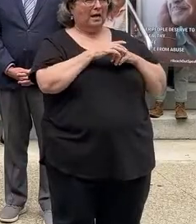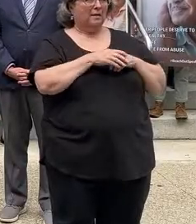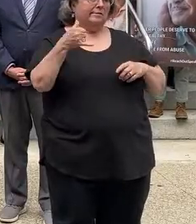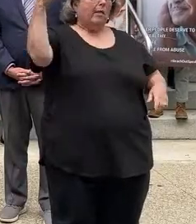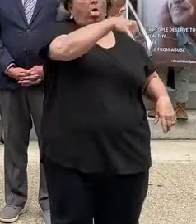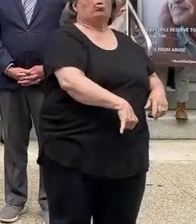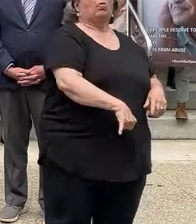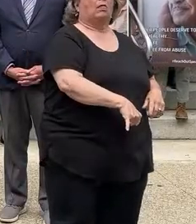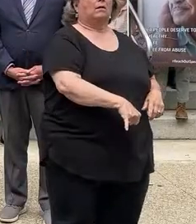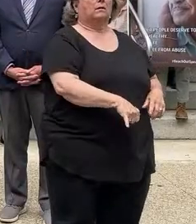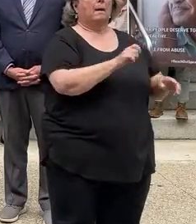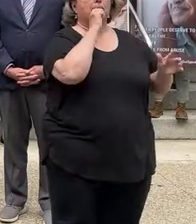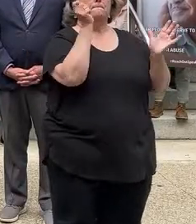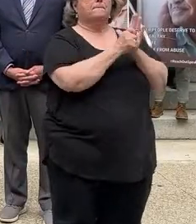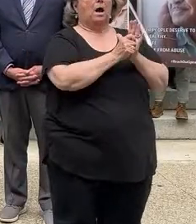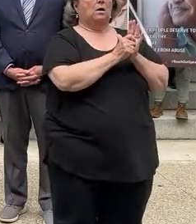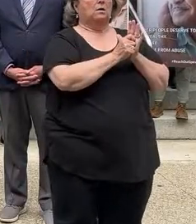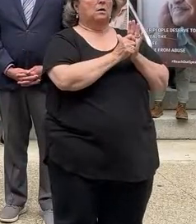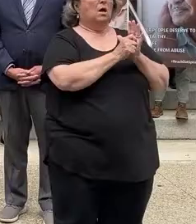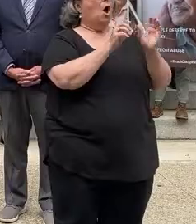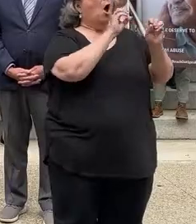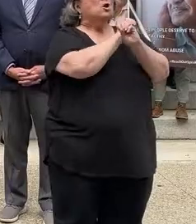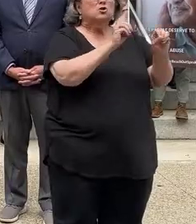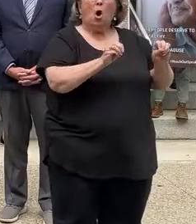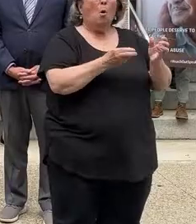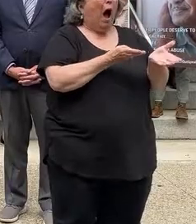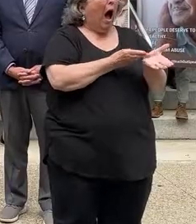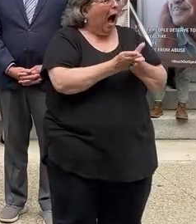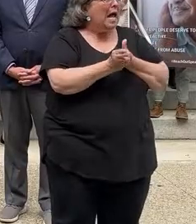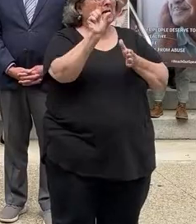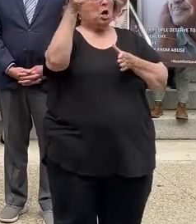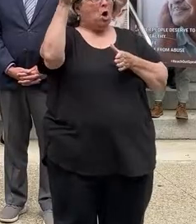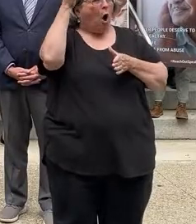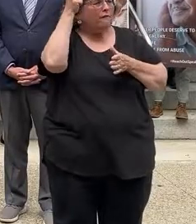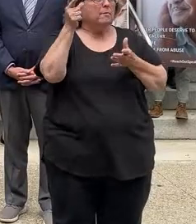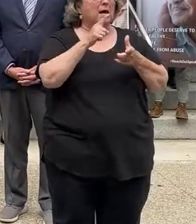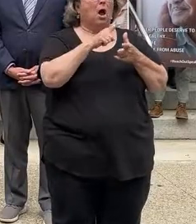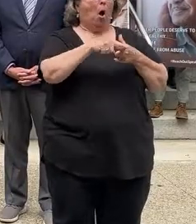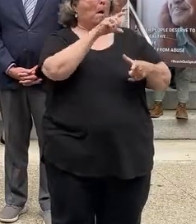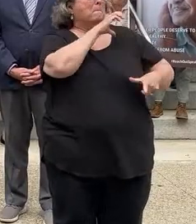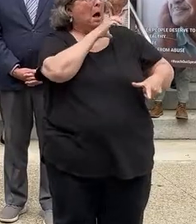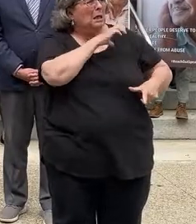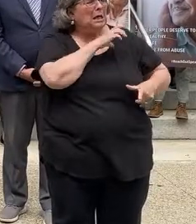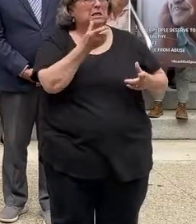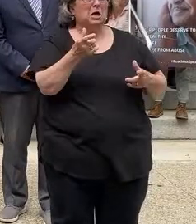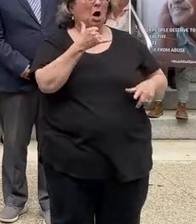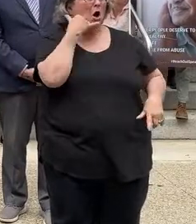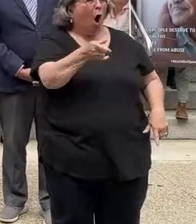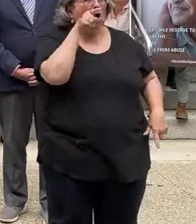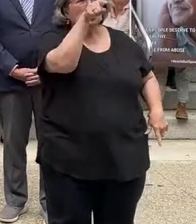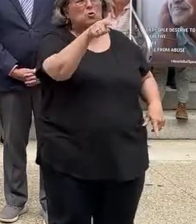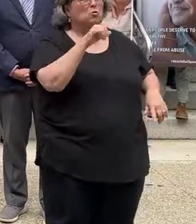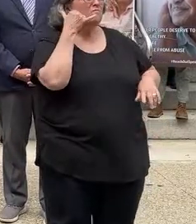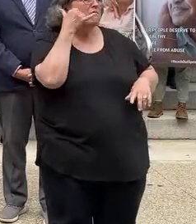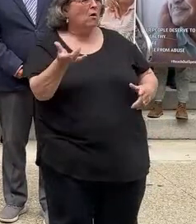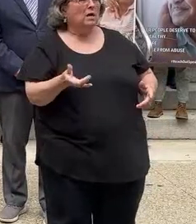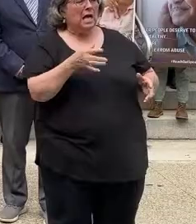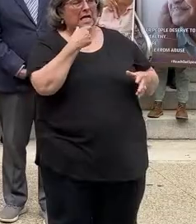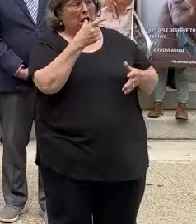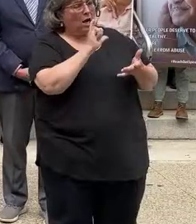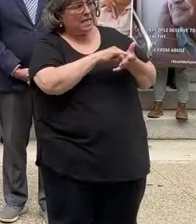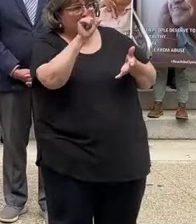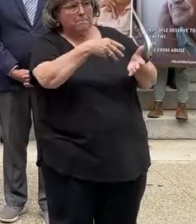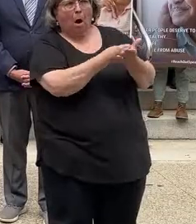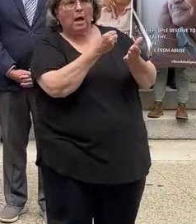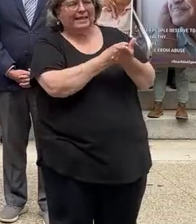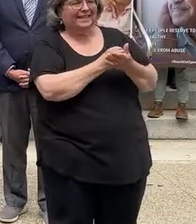to hang up the phone. No legitimate government agency, no legitimate police agency is going to call you on the phone and tell you that they